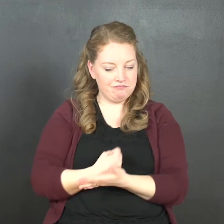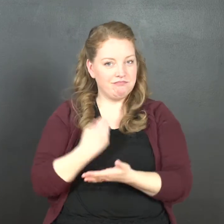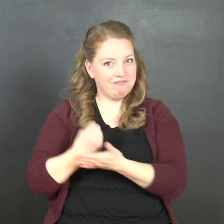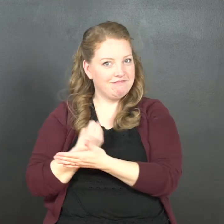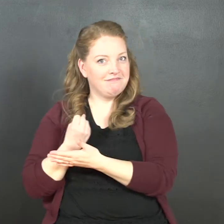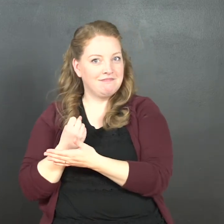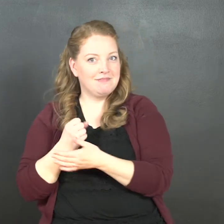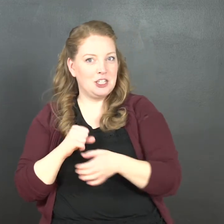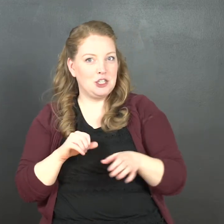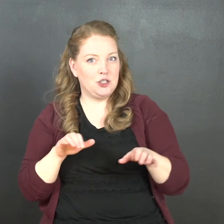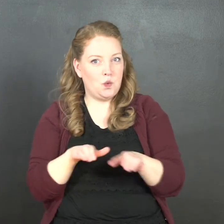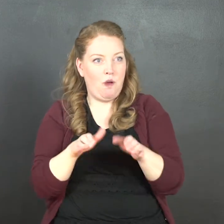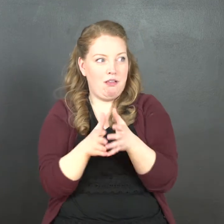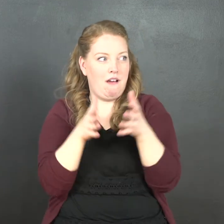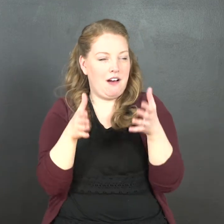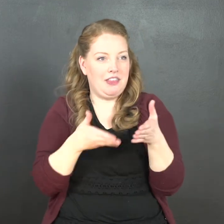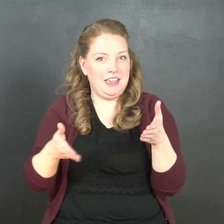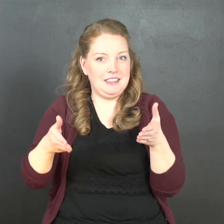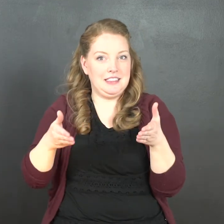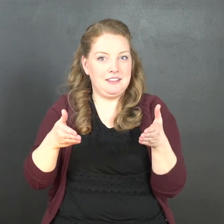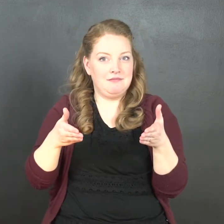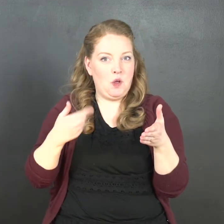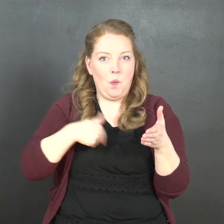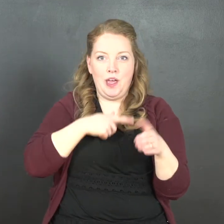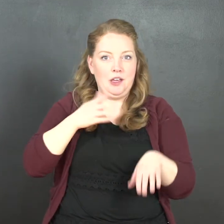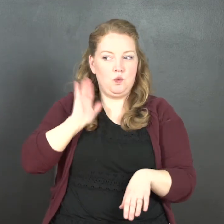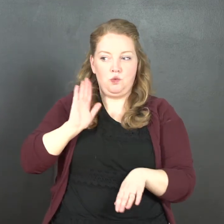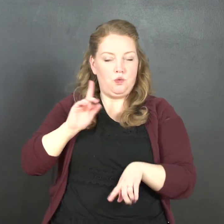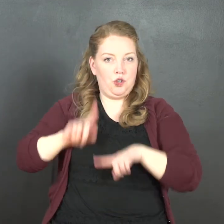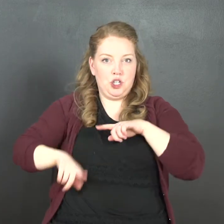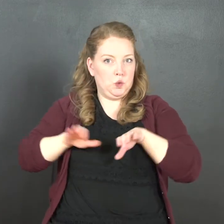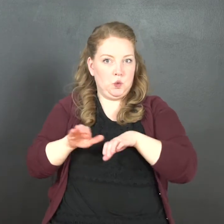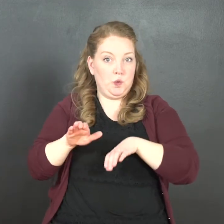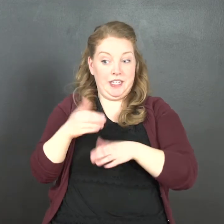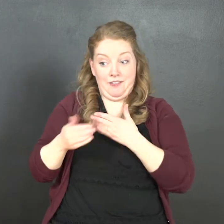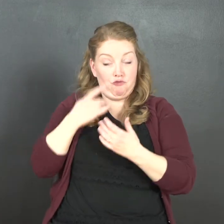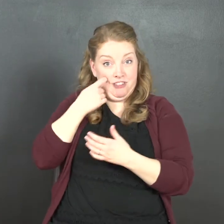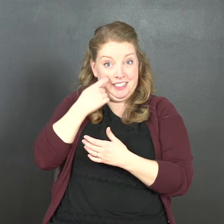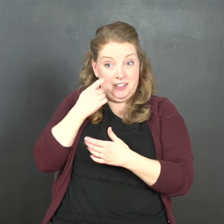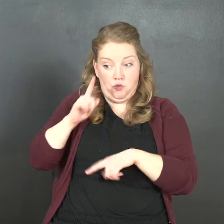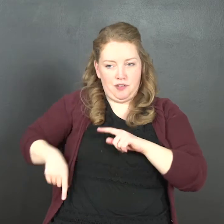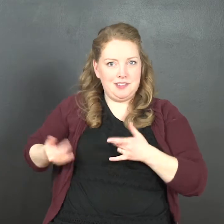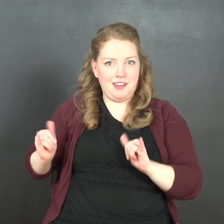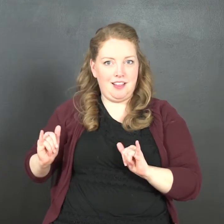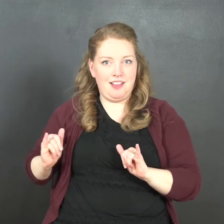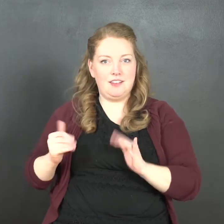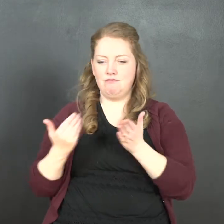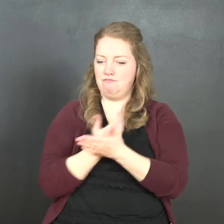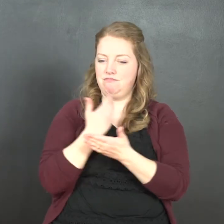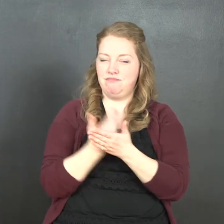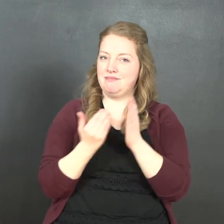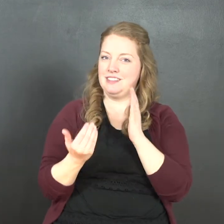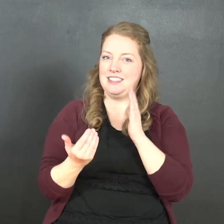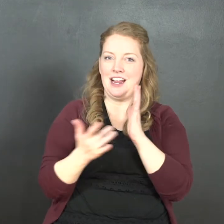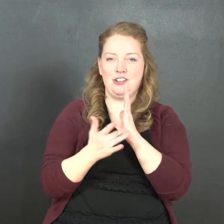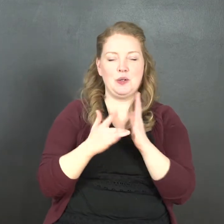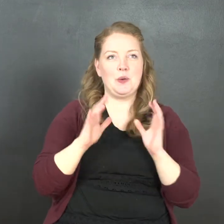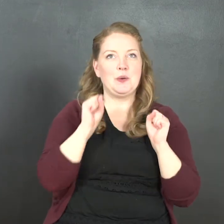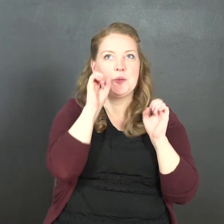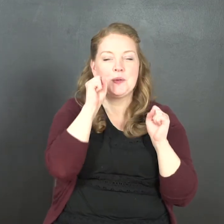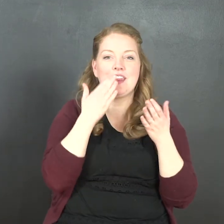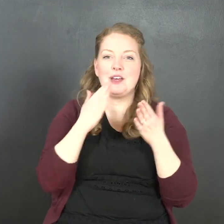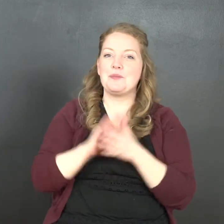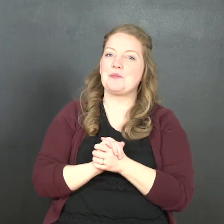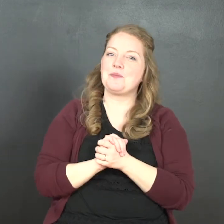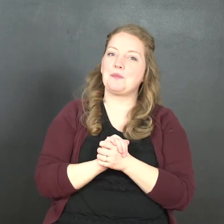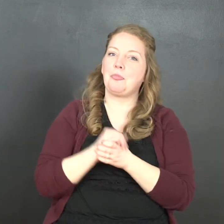we couldn't have done even just a few years ago. So thank you for joining us today. My prayer has been and will be that God will use